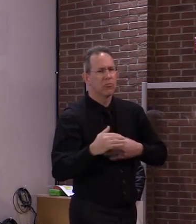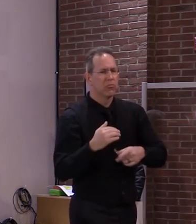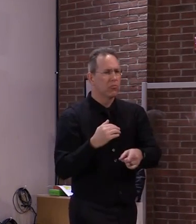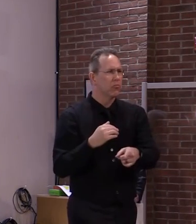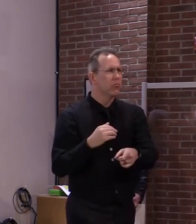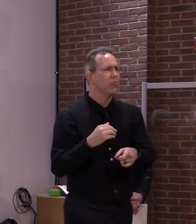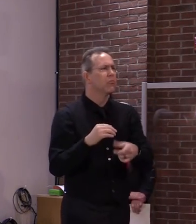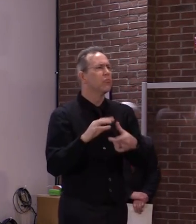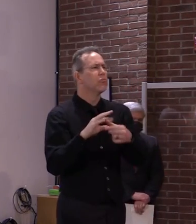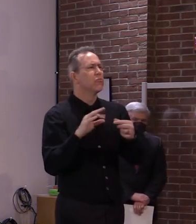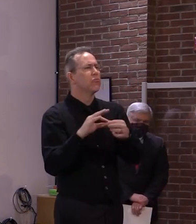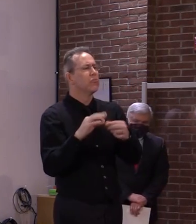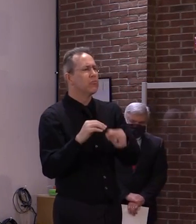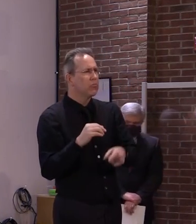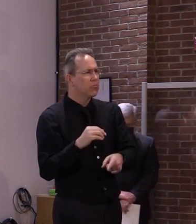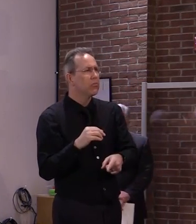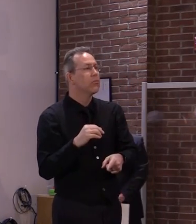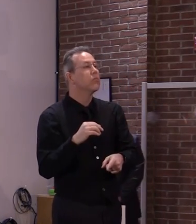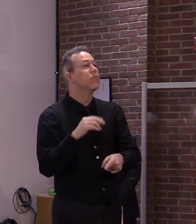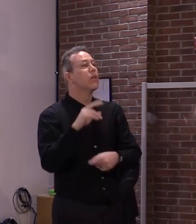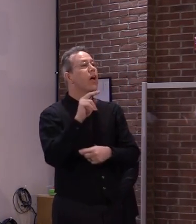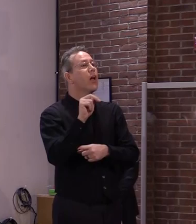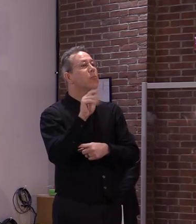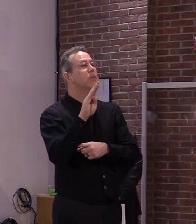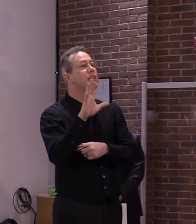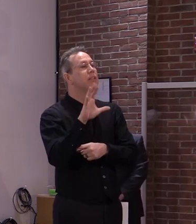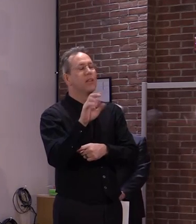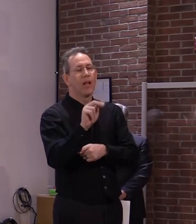now. Stuart, NBC5.